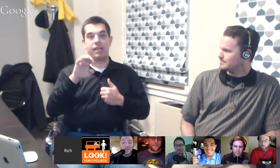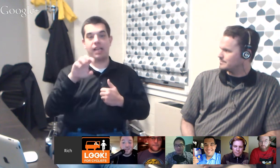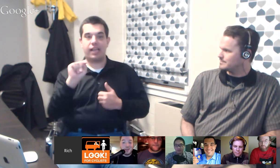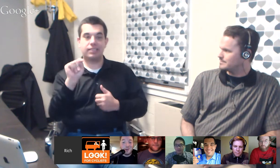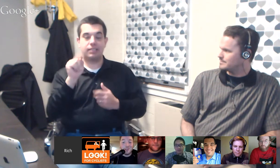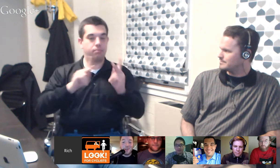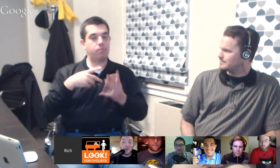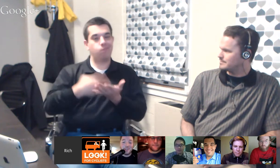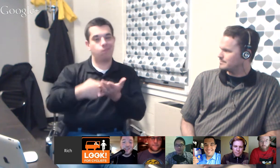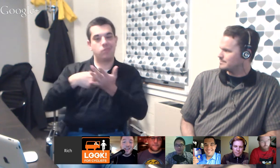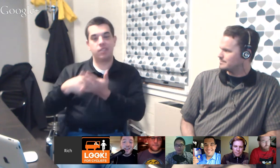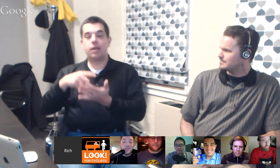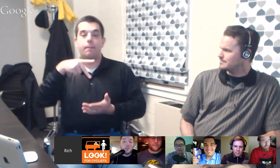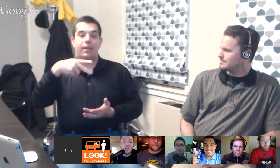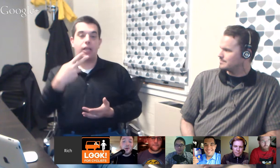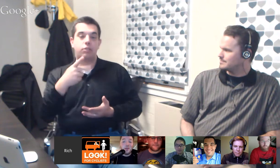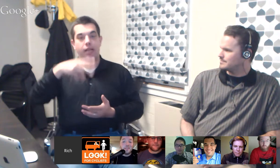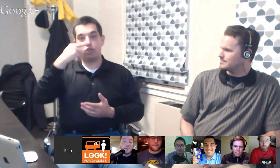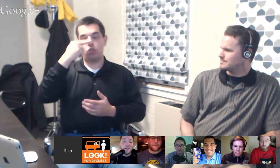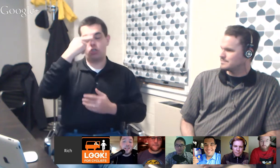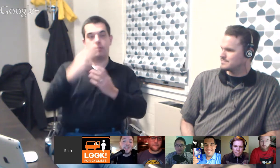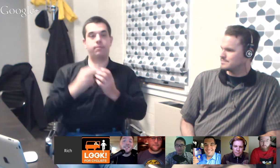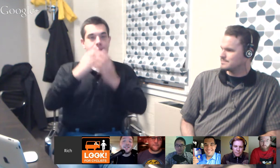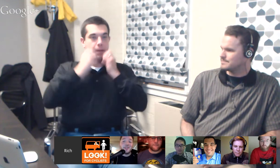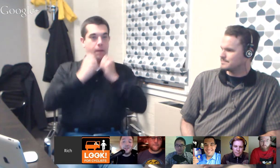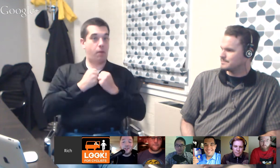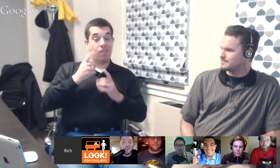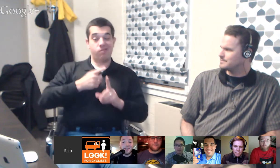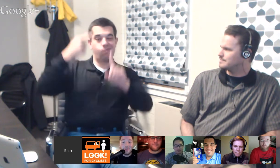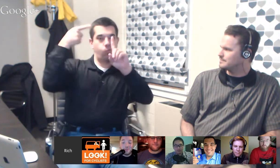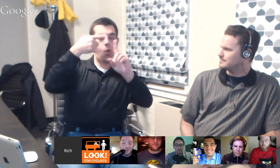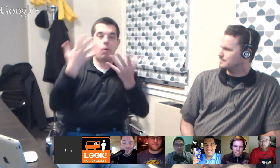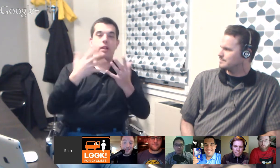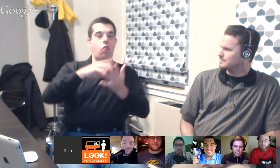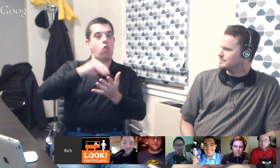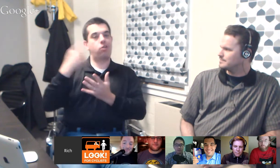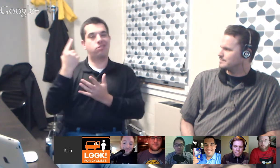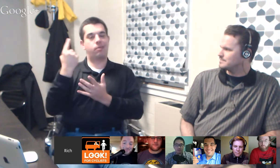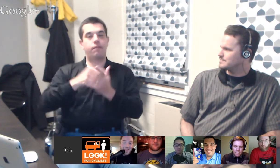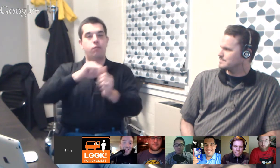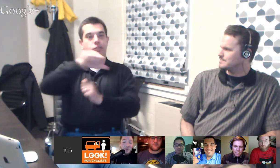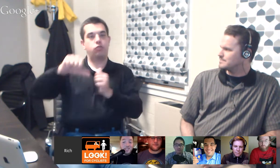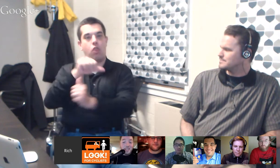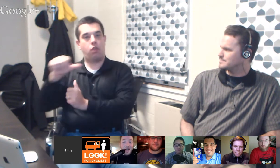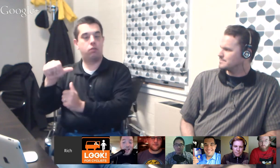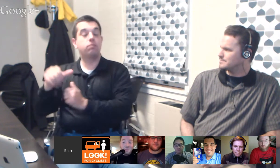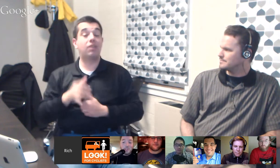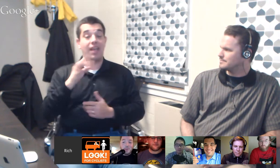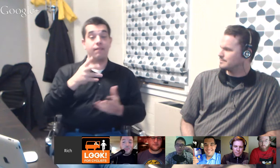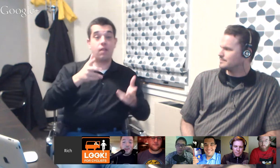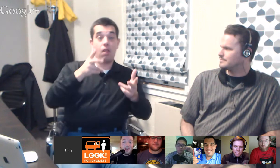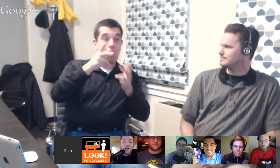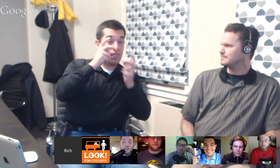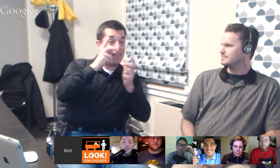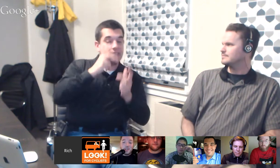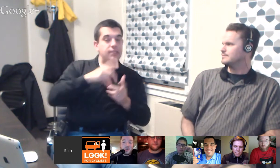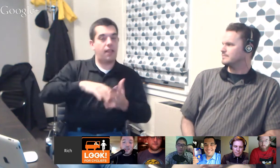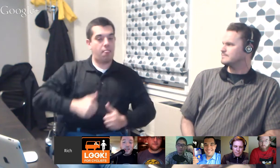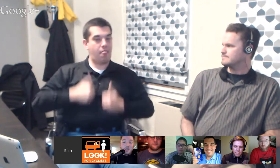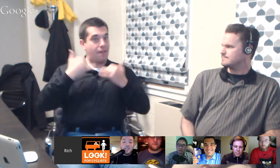that PHP nerds care about. The ultimate goal of this podcast is to learn a little something from each other. If you're listening live and want to be a part of